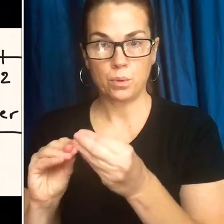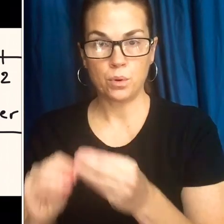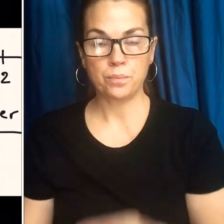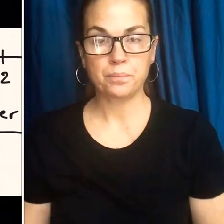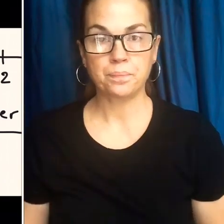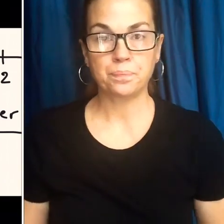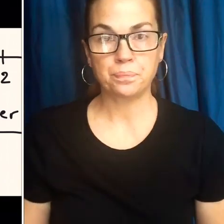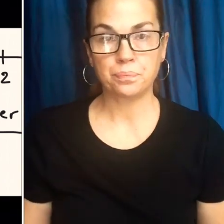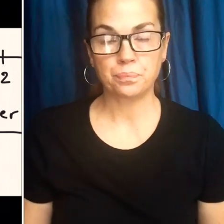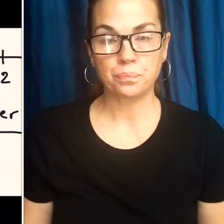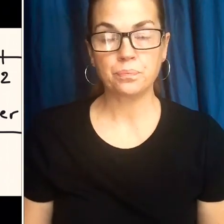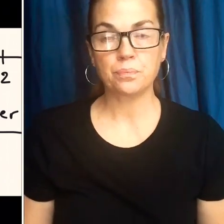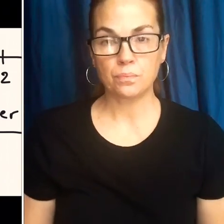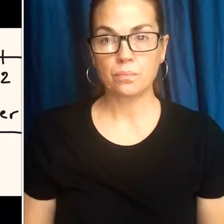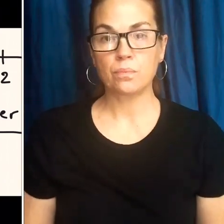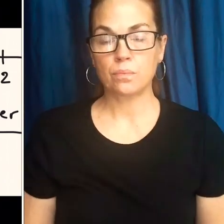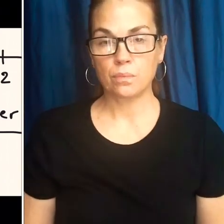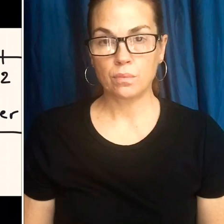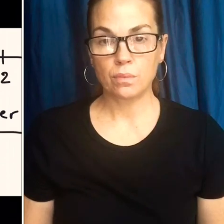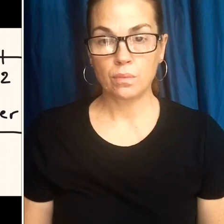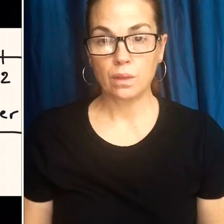get less.